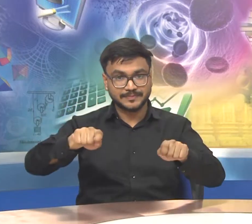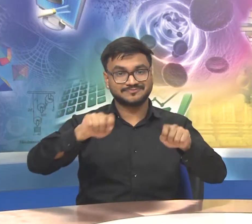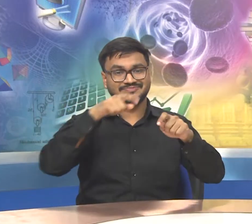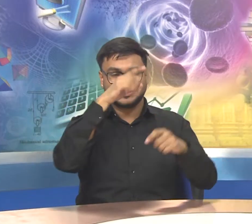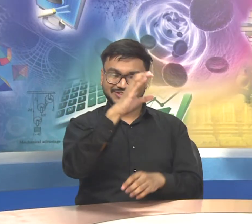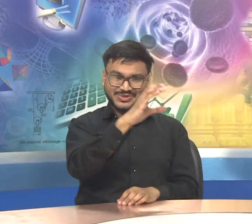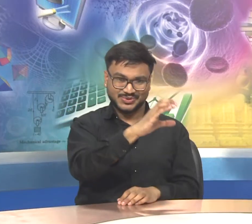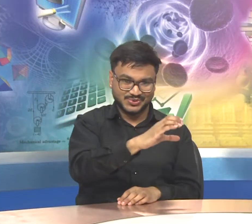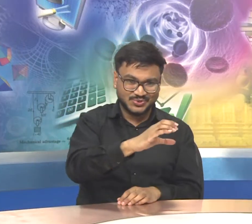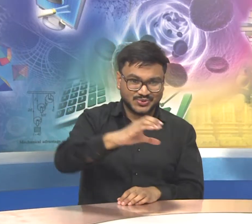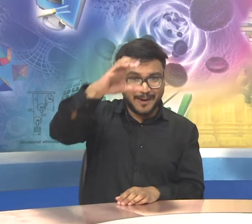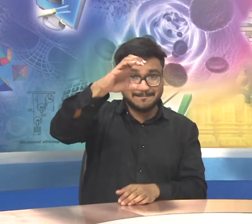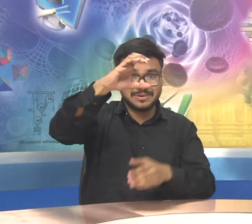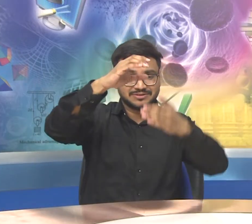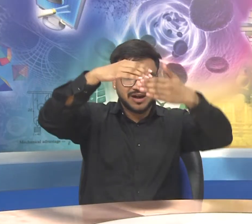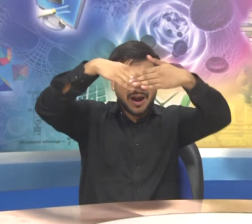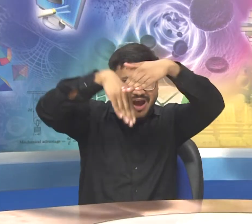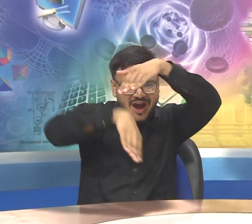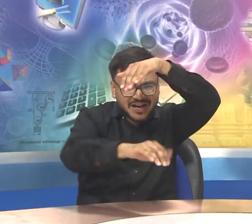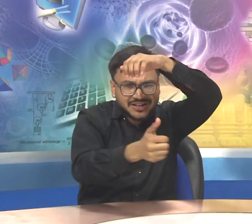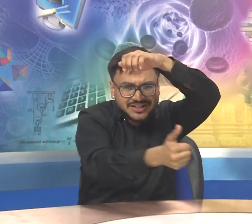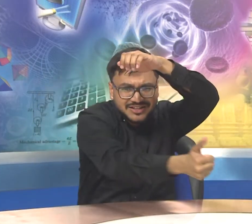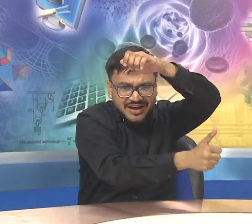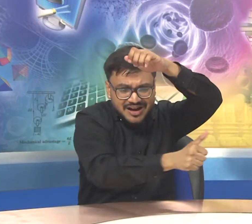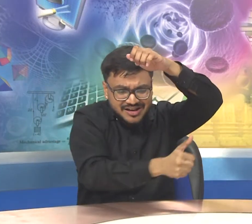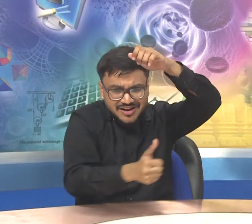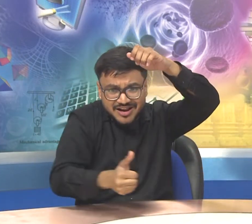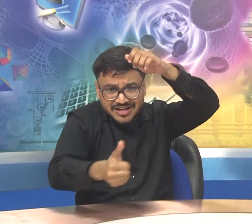It consists of the Chief Justice